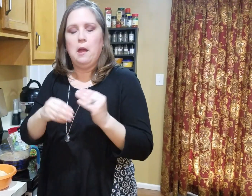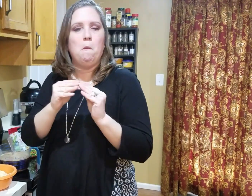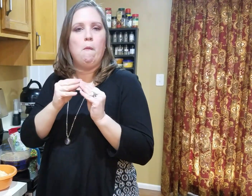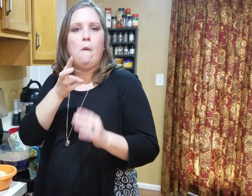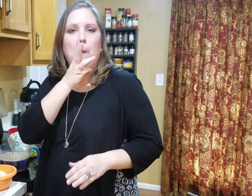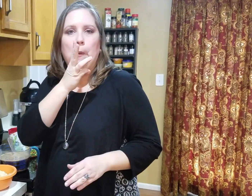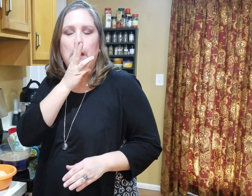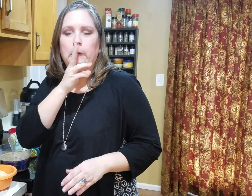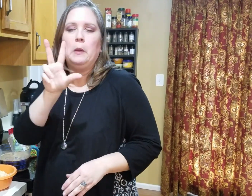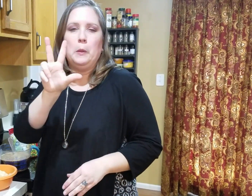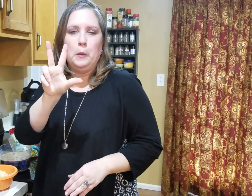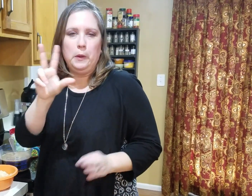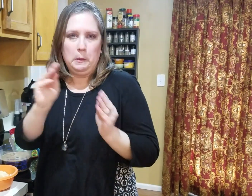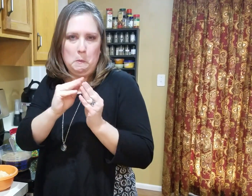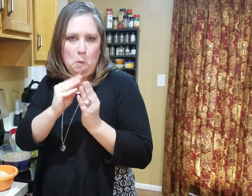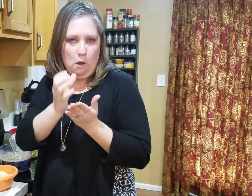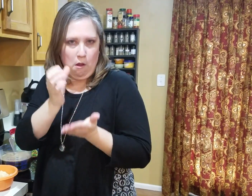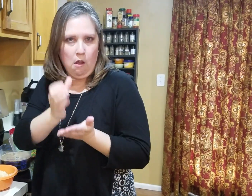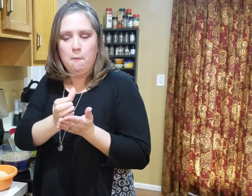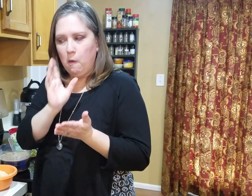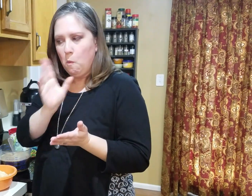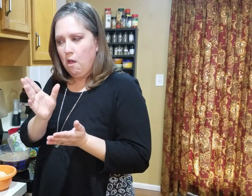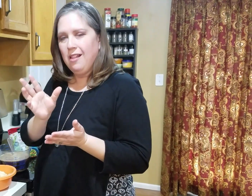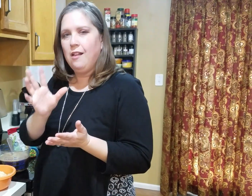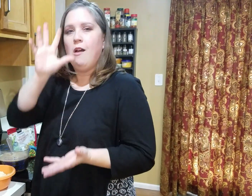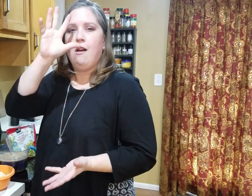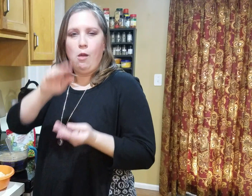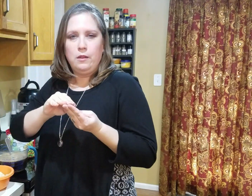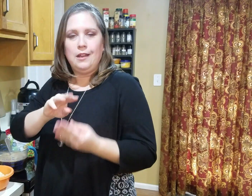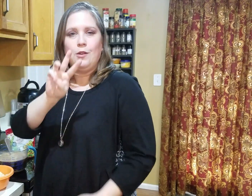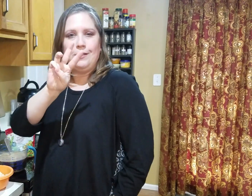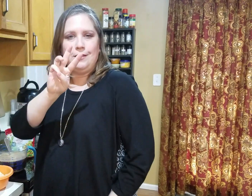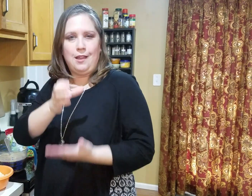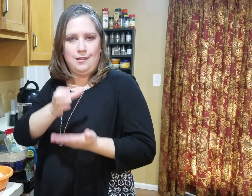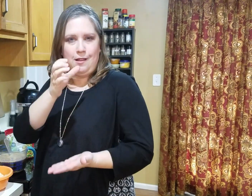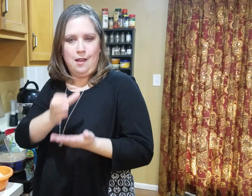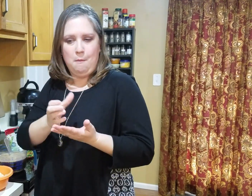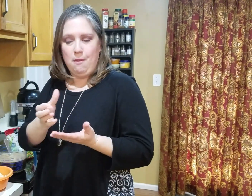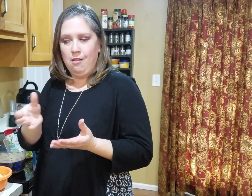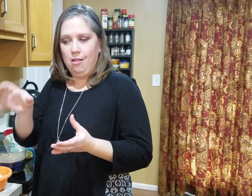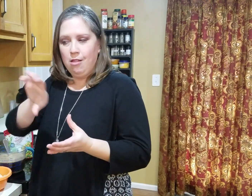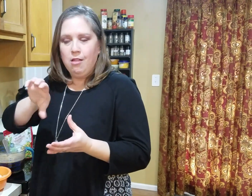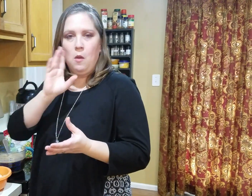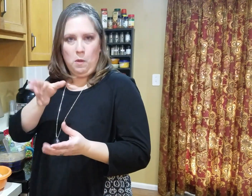Later, I'm planning to add more water, 3 more cups of water, and all together we'll end up with 6 cups of